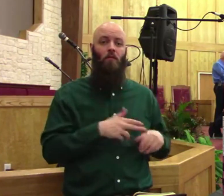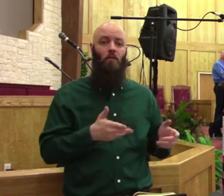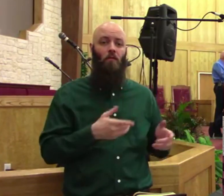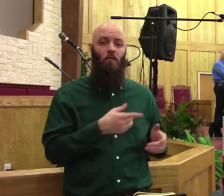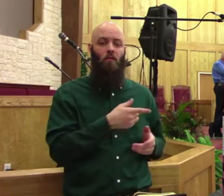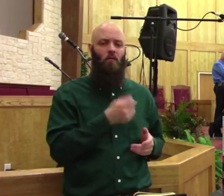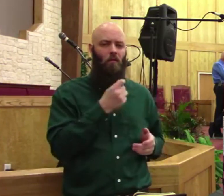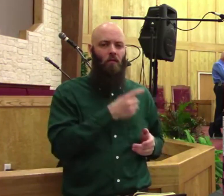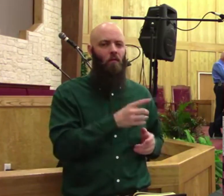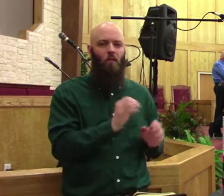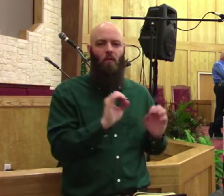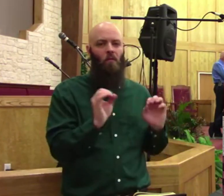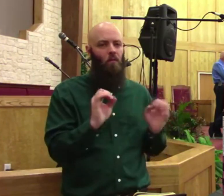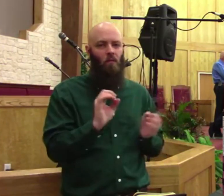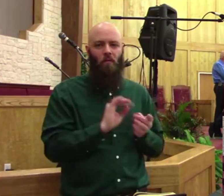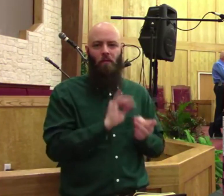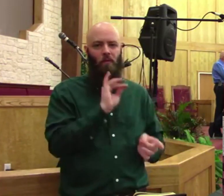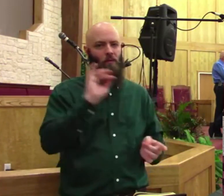unaided by the Spirit,